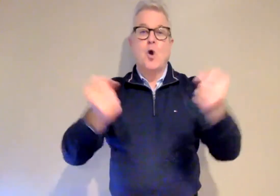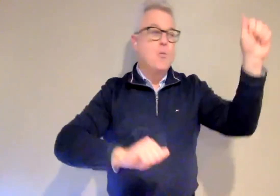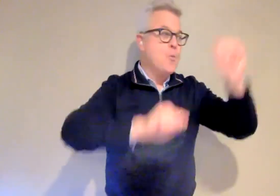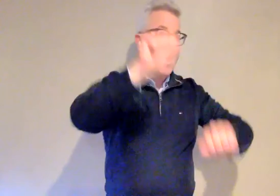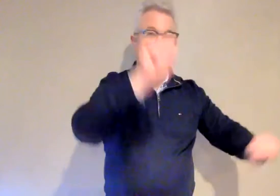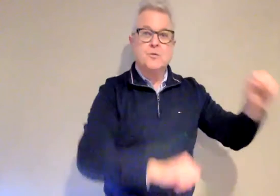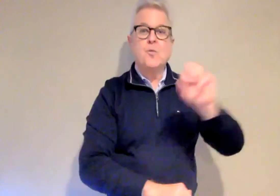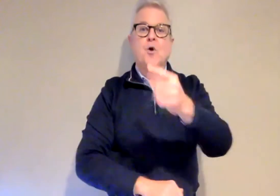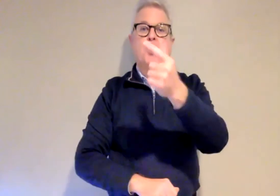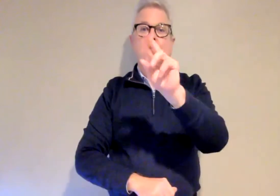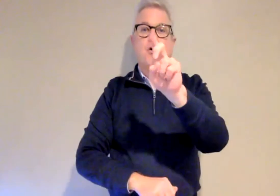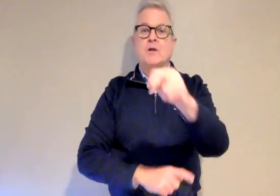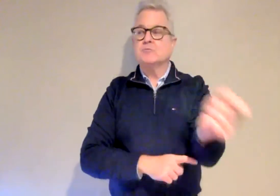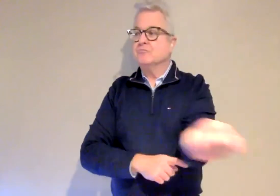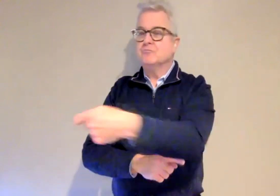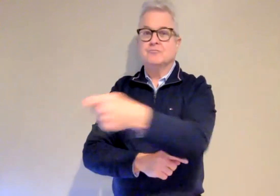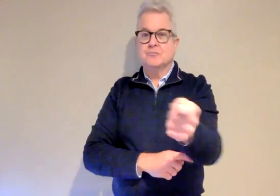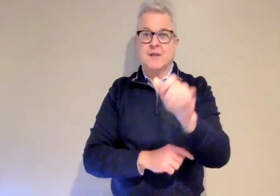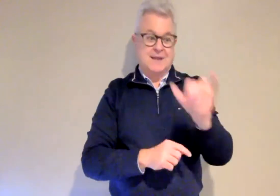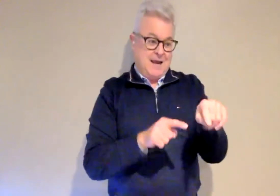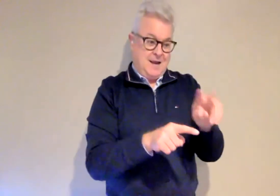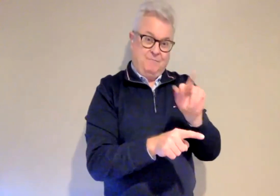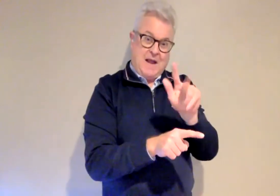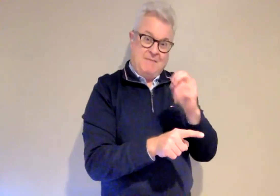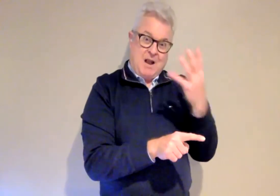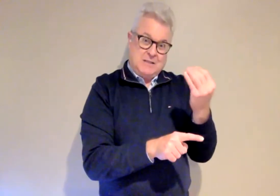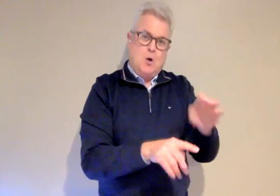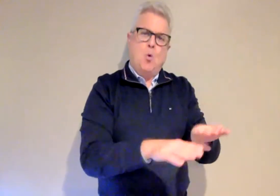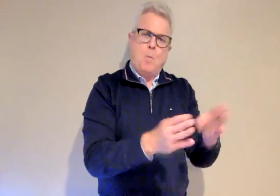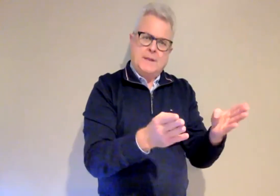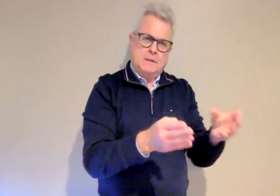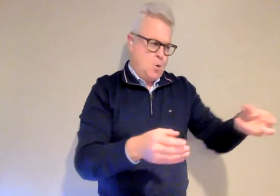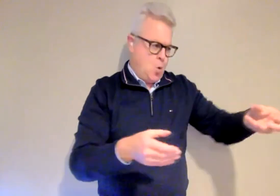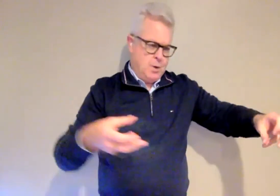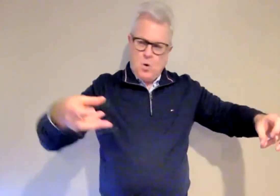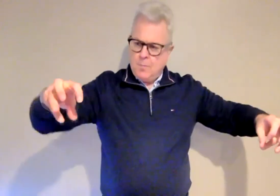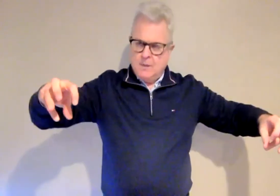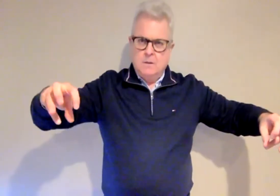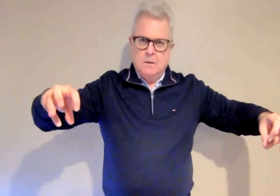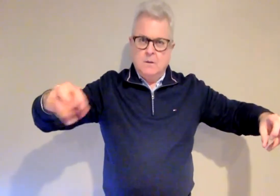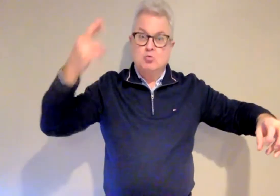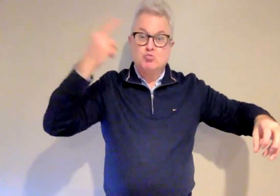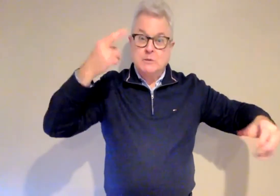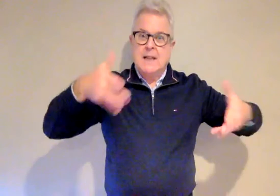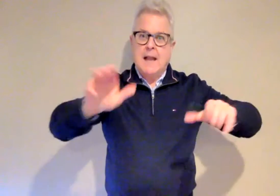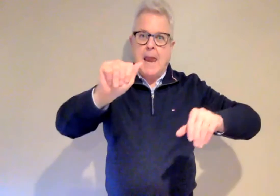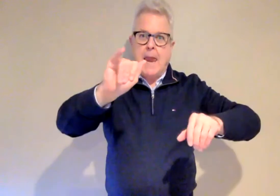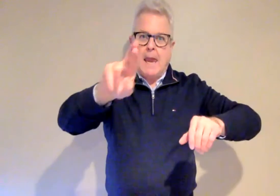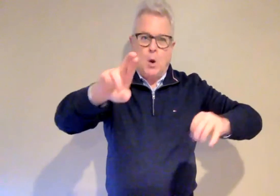But at the same time, those pipes on the outside, the valve should be opened on the outside, but the main valve that controls the water